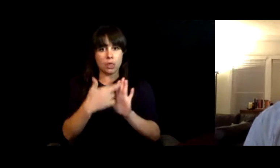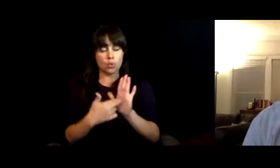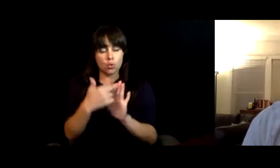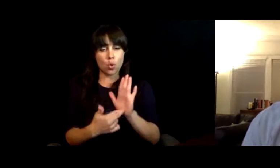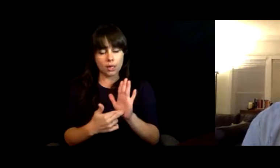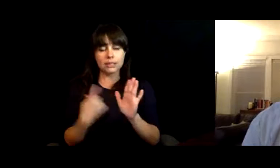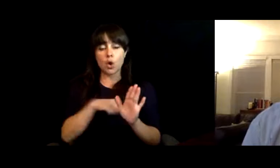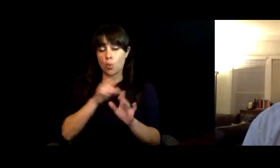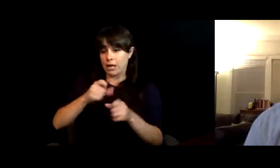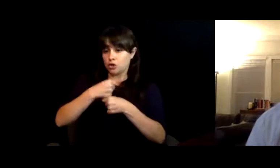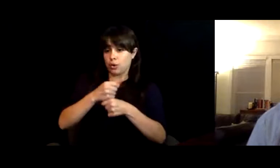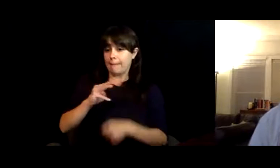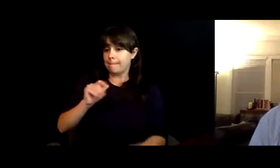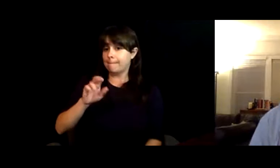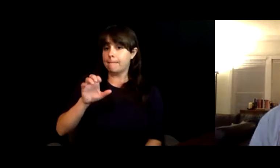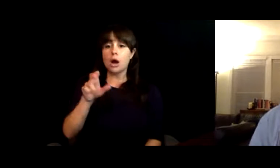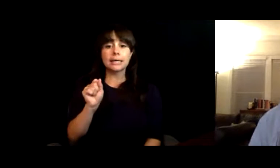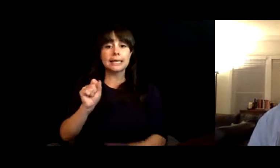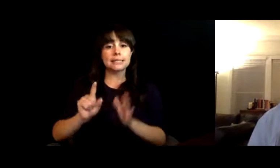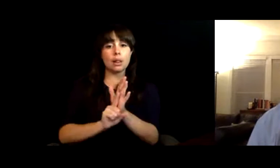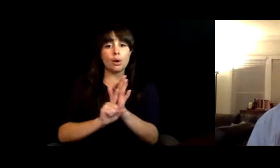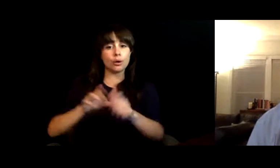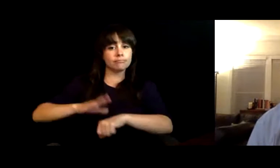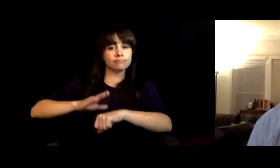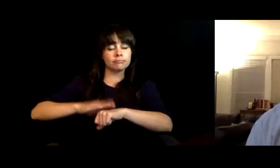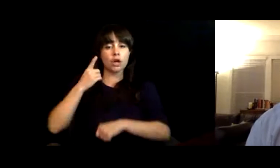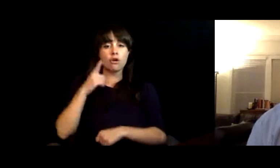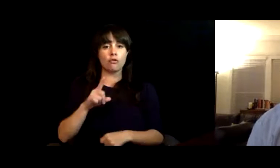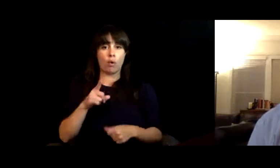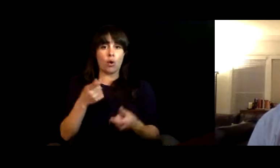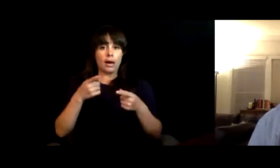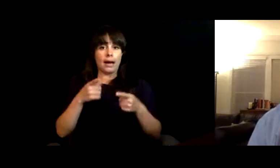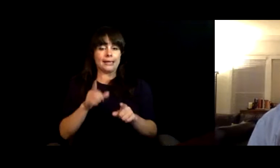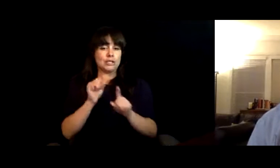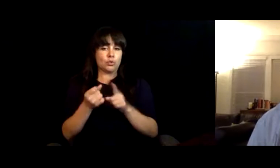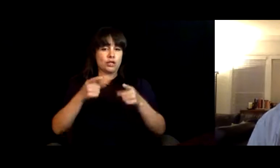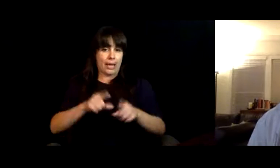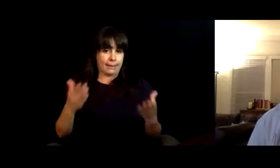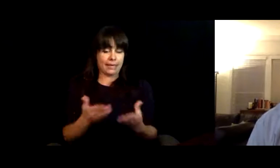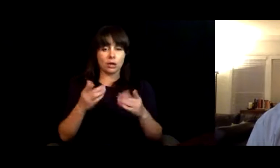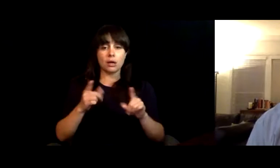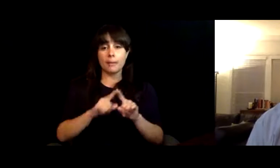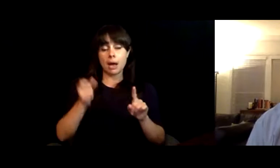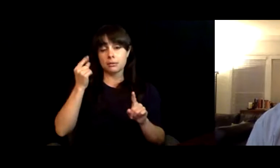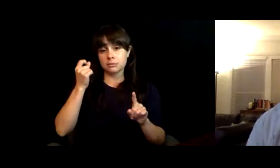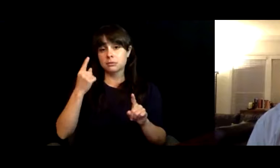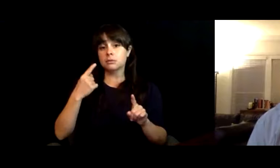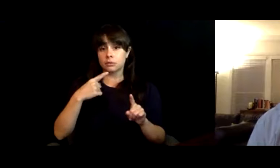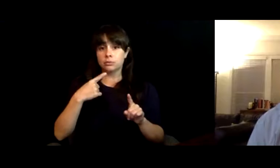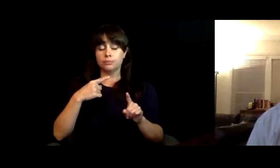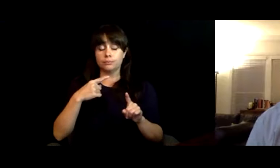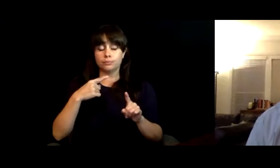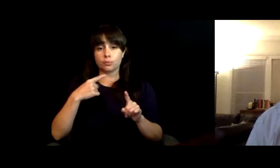but we do not have the continuum of care in the communities. We have it here more than much of the geography of